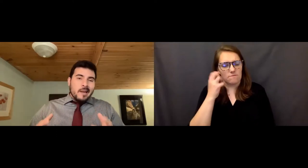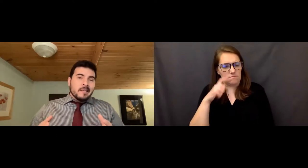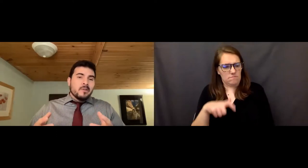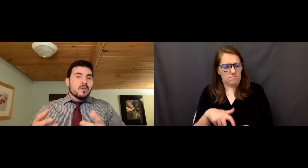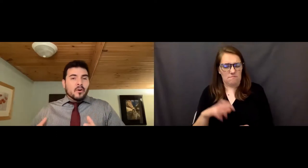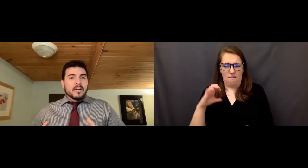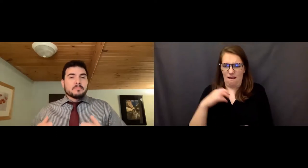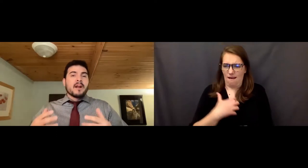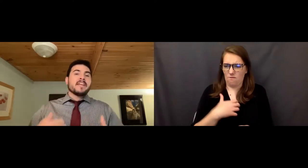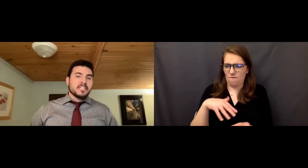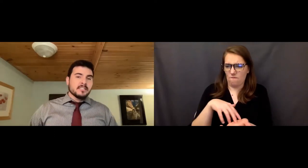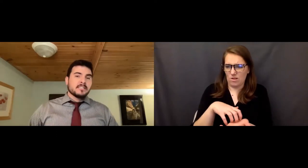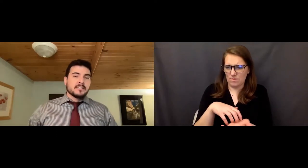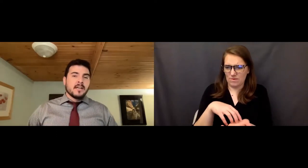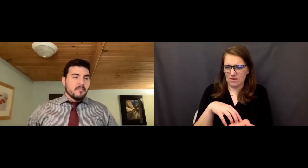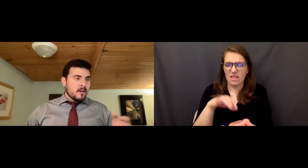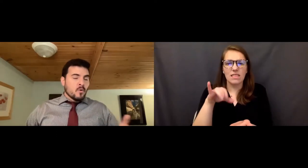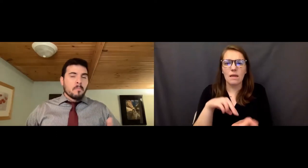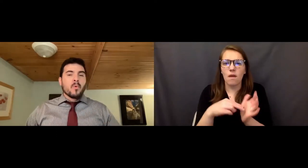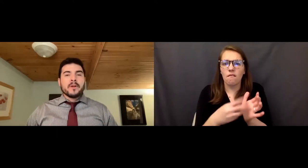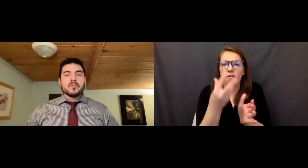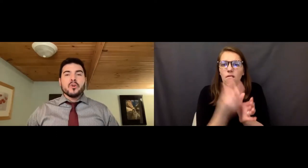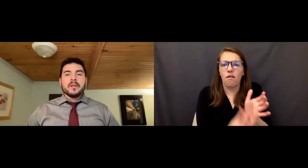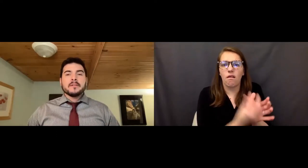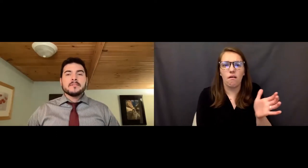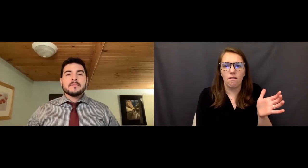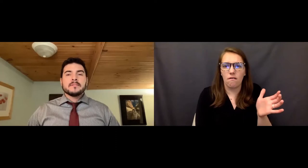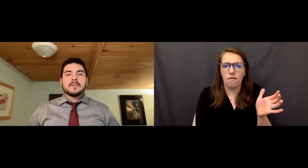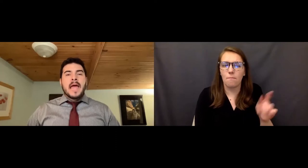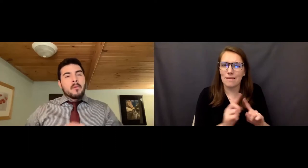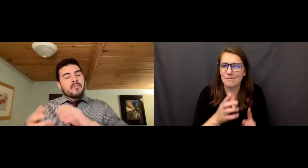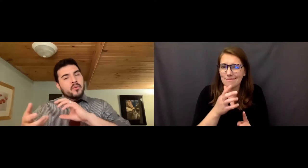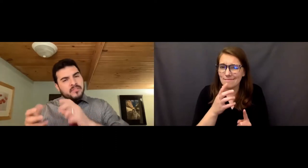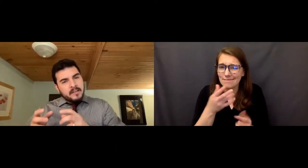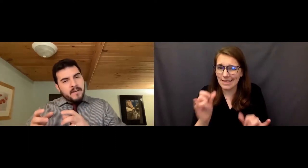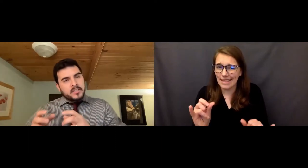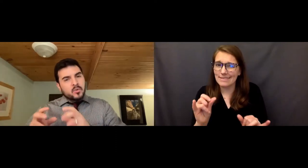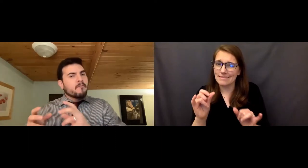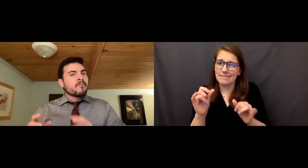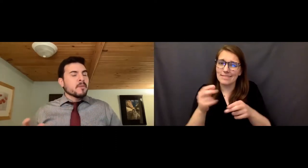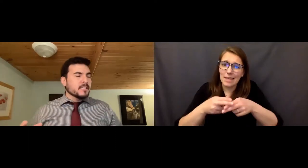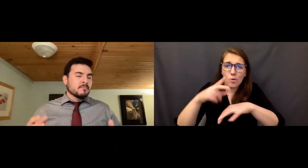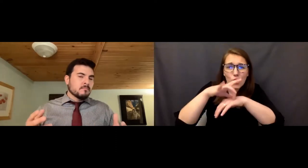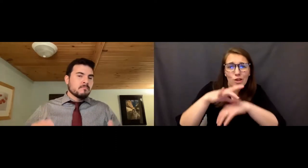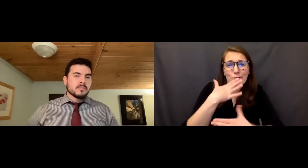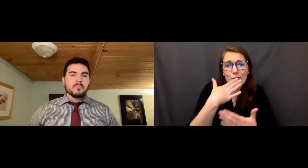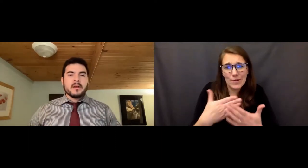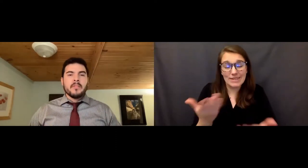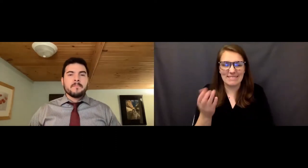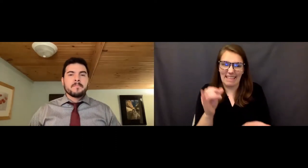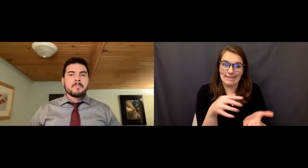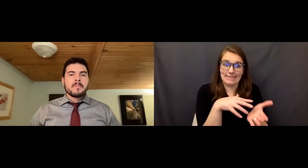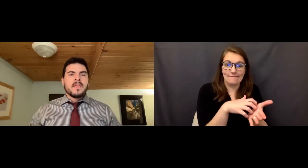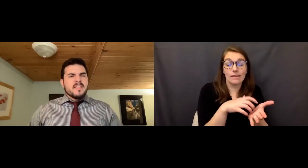are rightly regarded as privations of a corporeal good. However, those defects or infirmities, as we